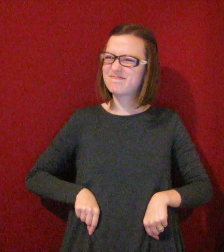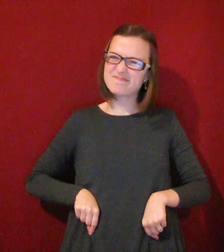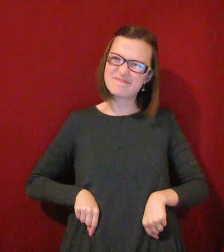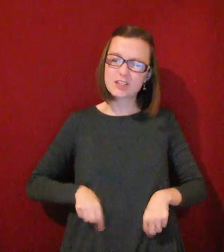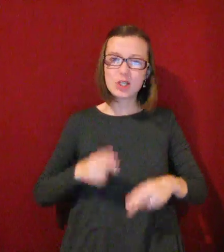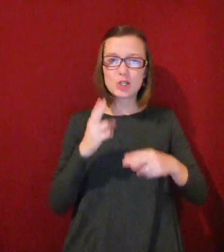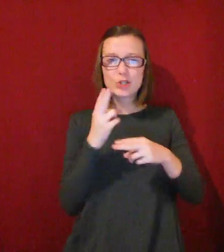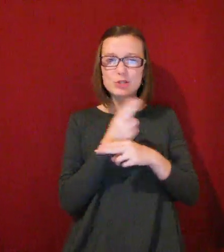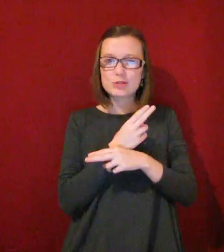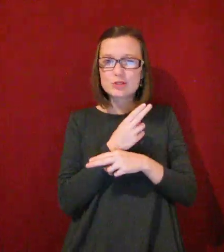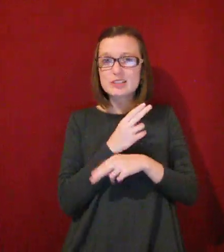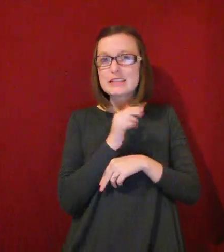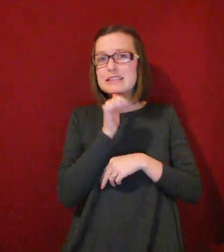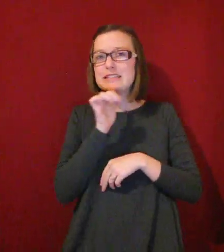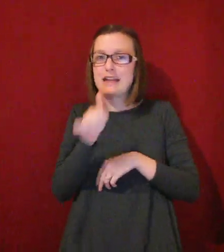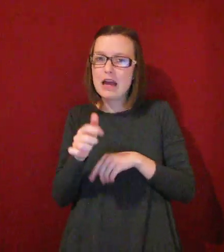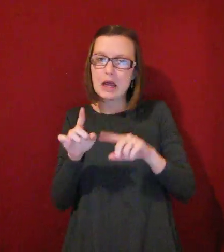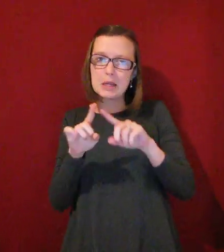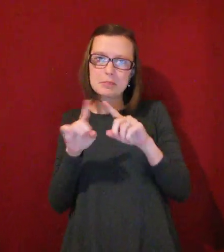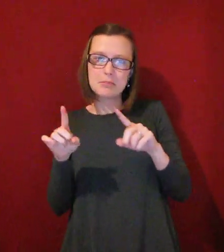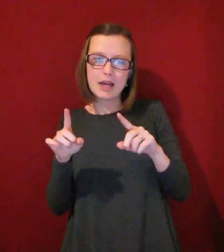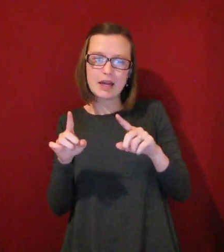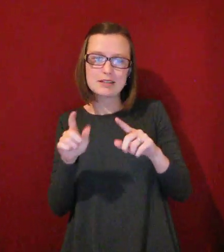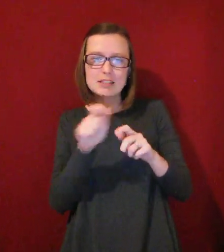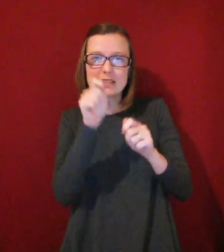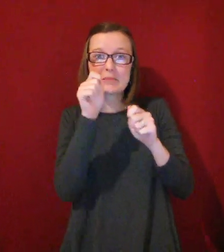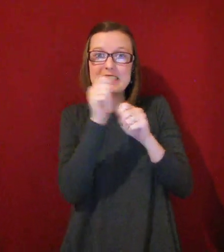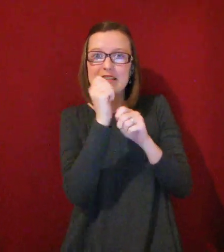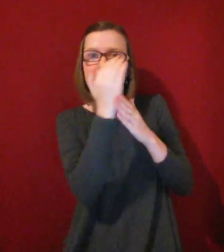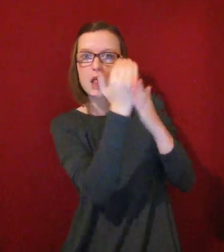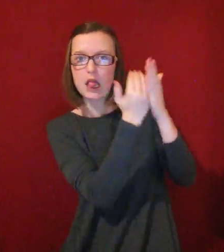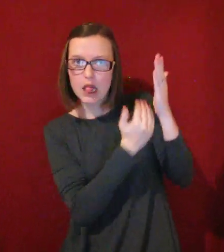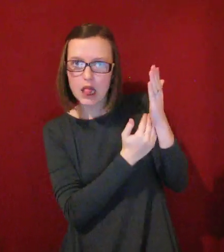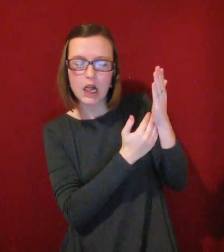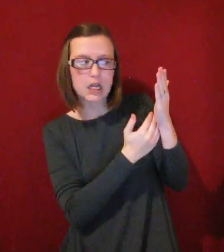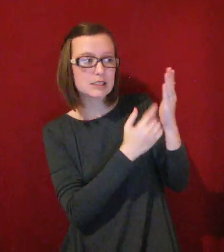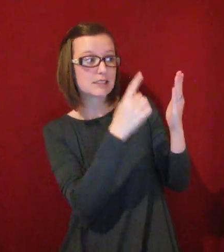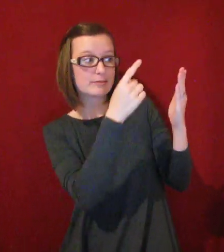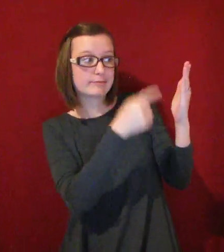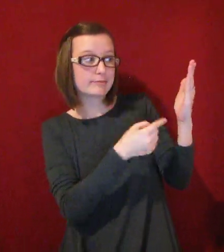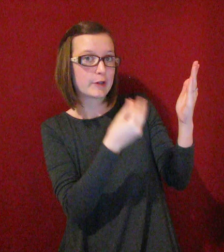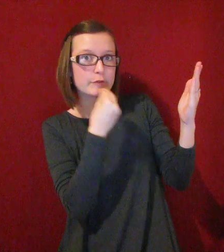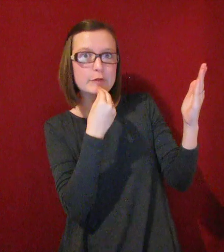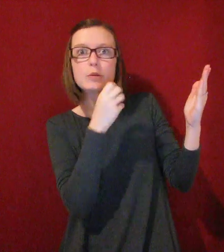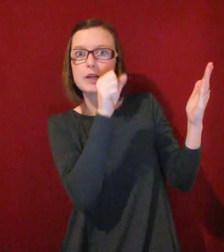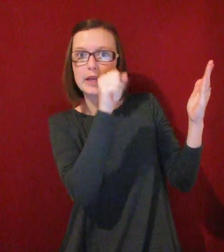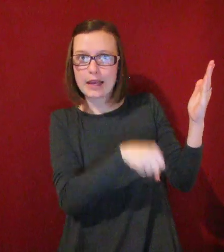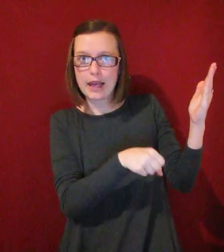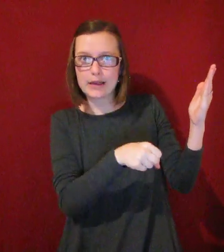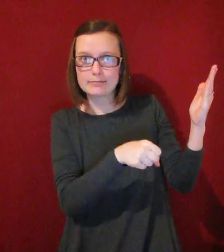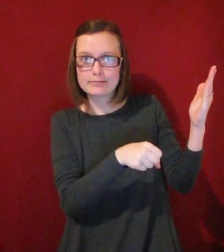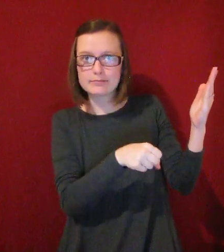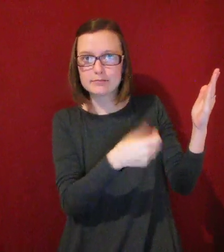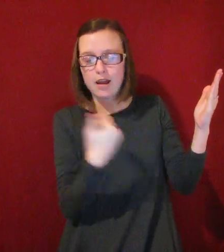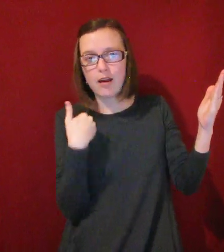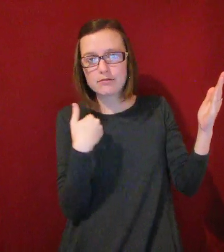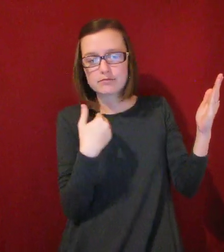a specific list of what type of items that you could purchase as far as produce and dairy,